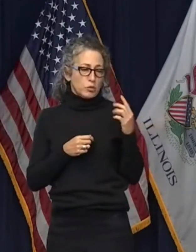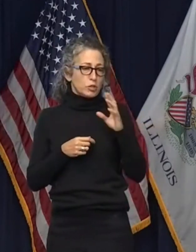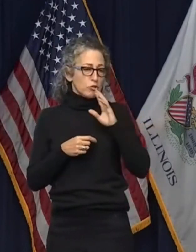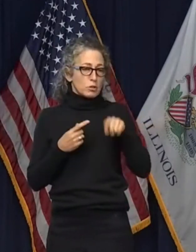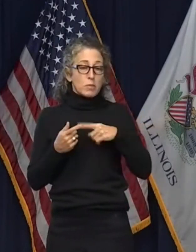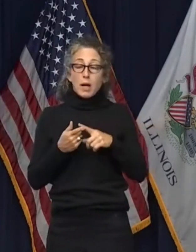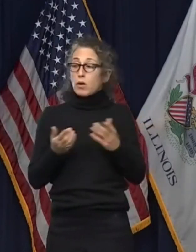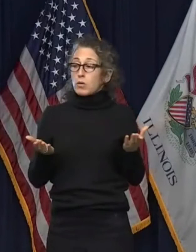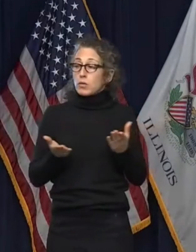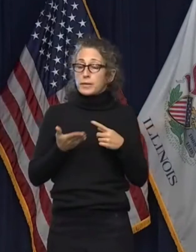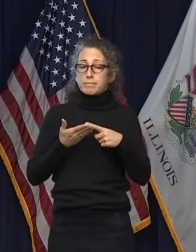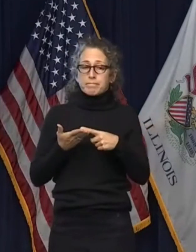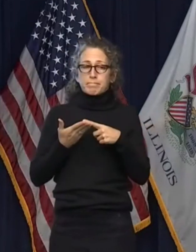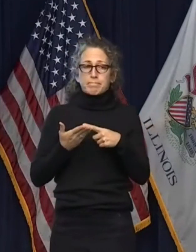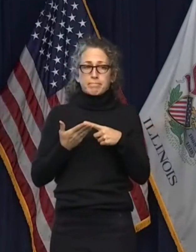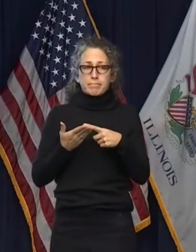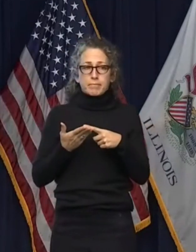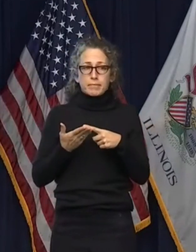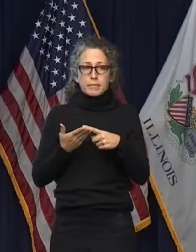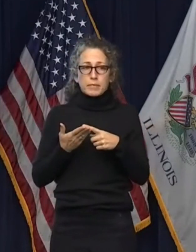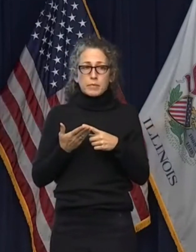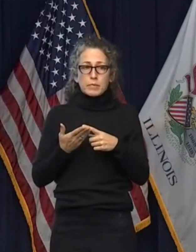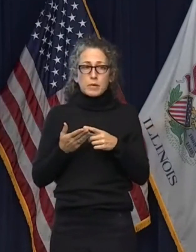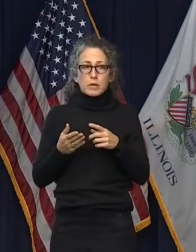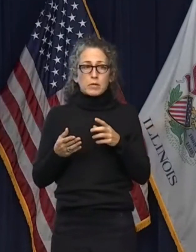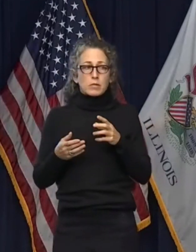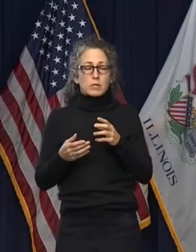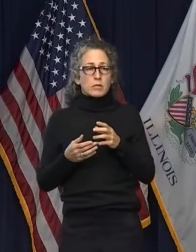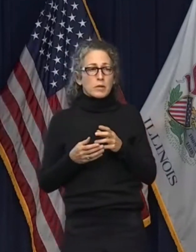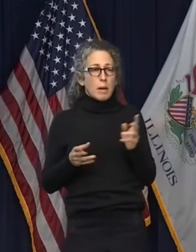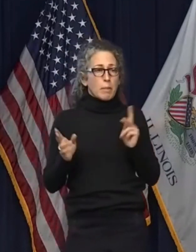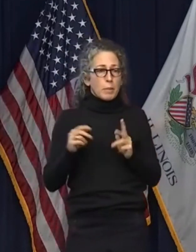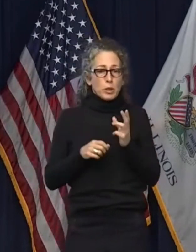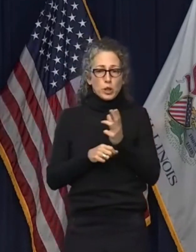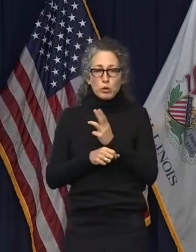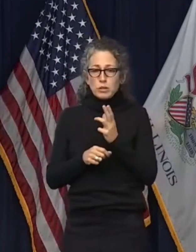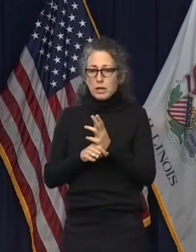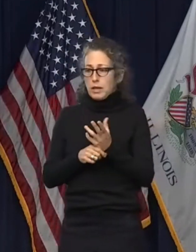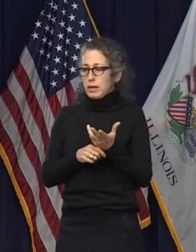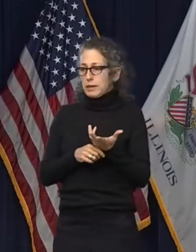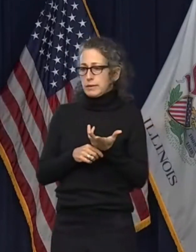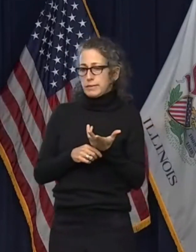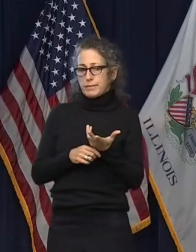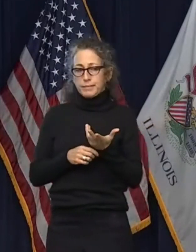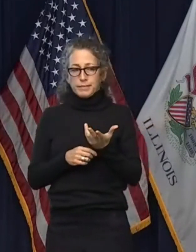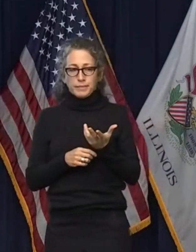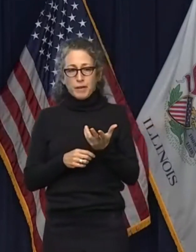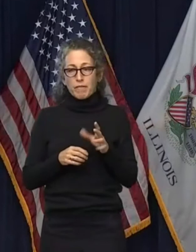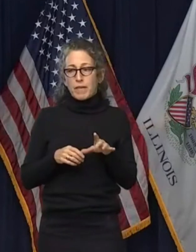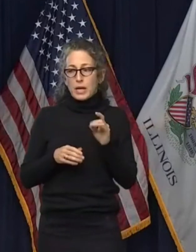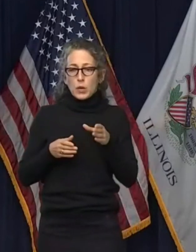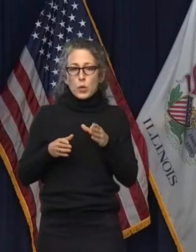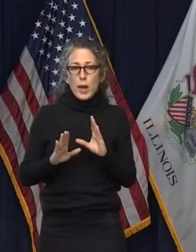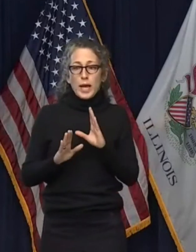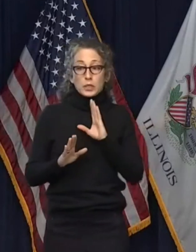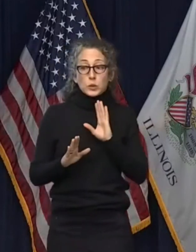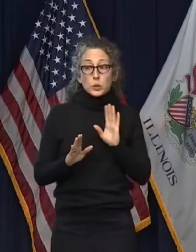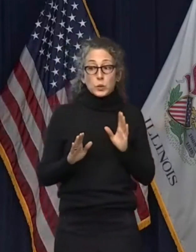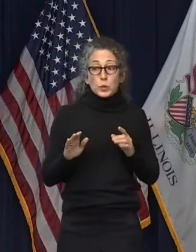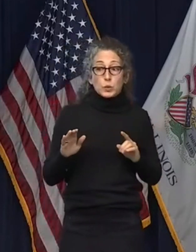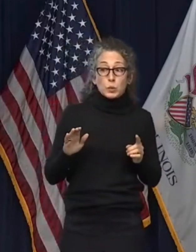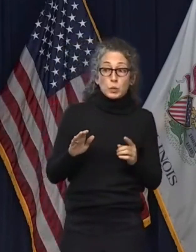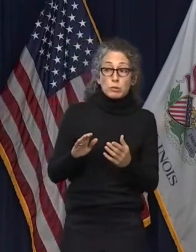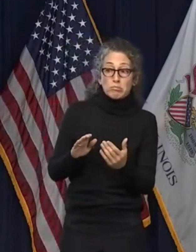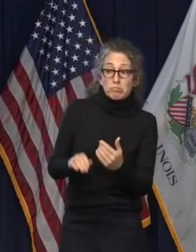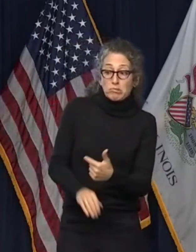about trying to deal with people just using, loopholes to get around getting immunizations,